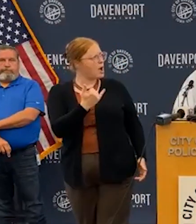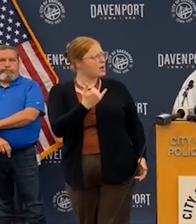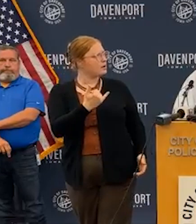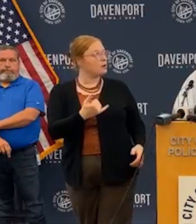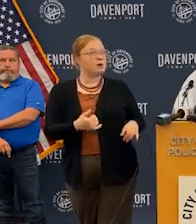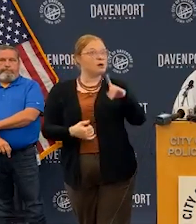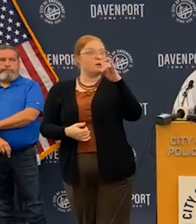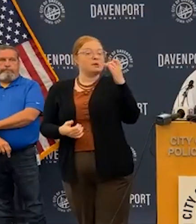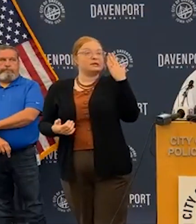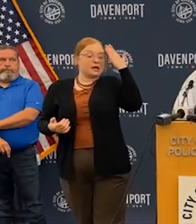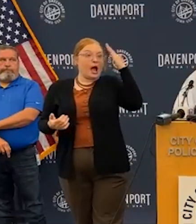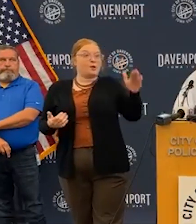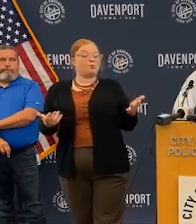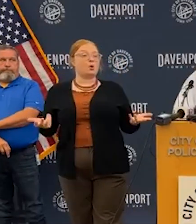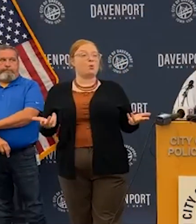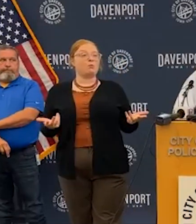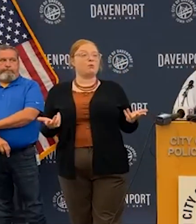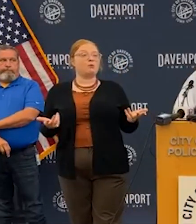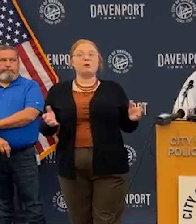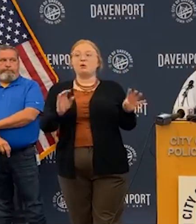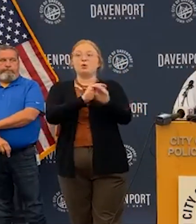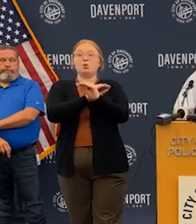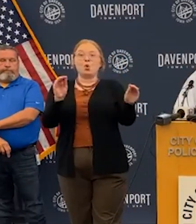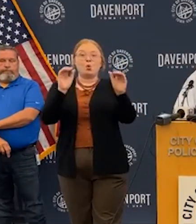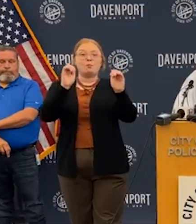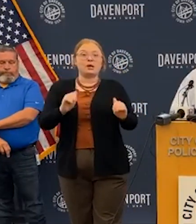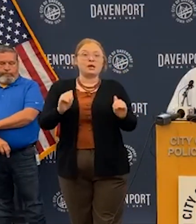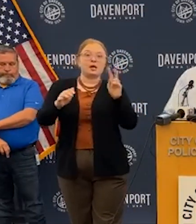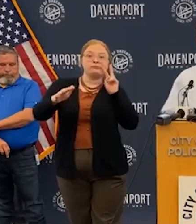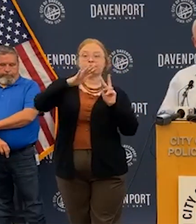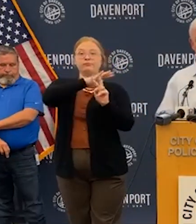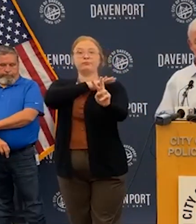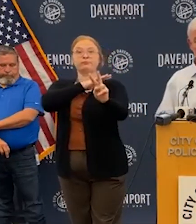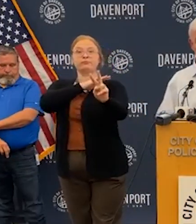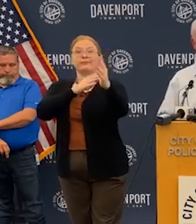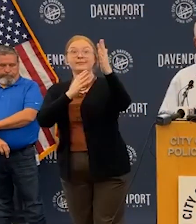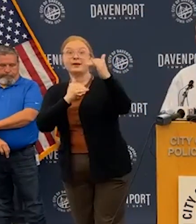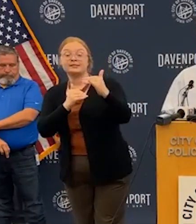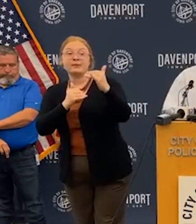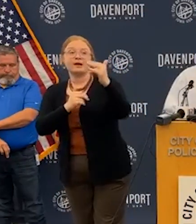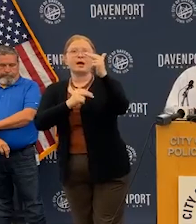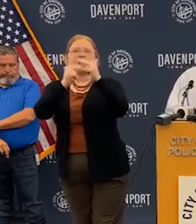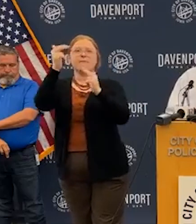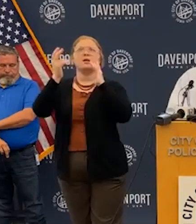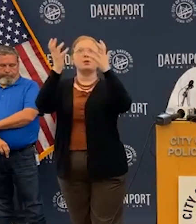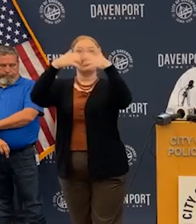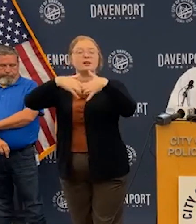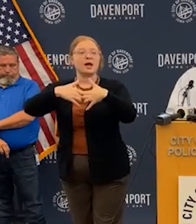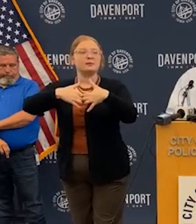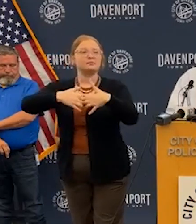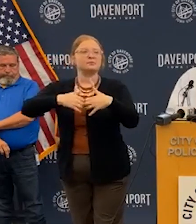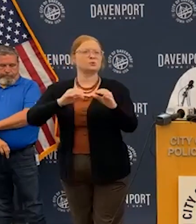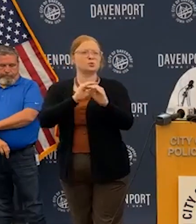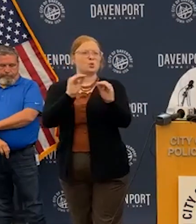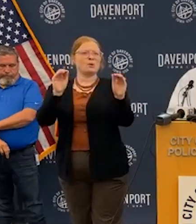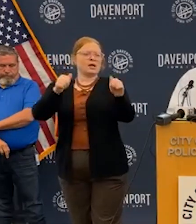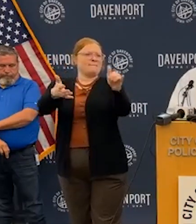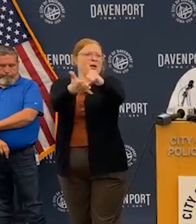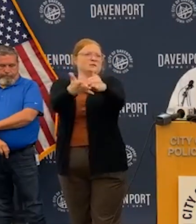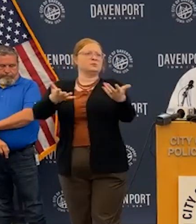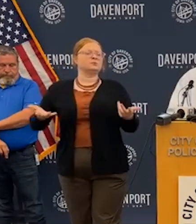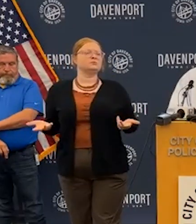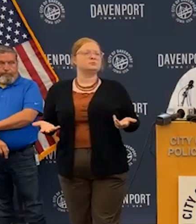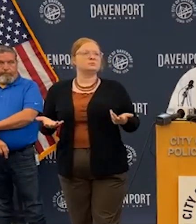anticipate a building collapsing. All I can tell you is that